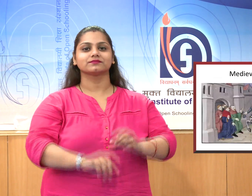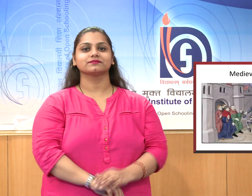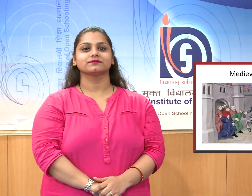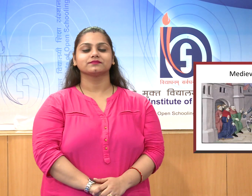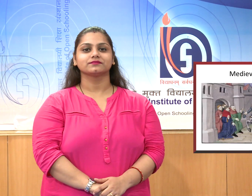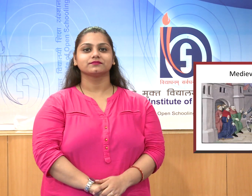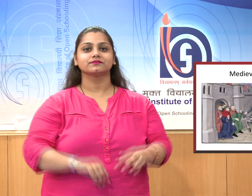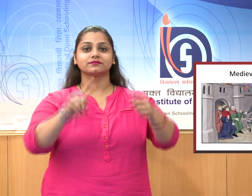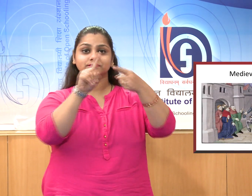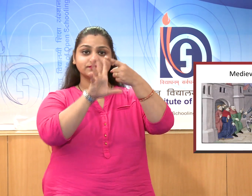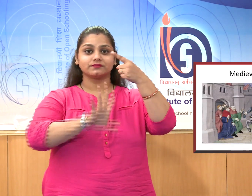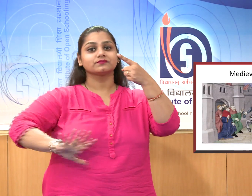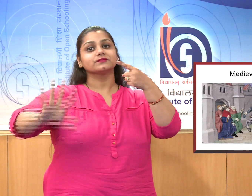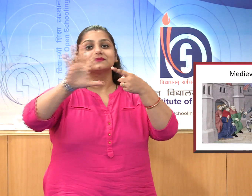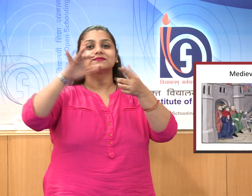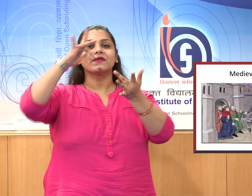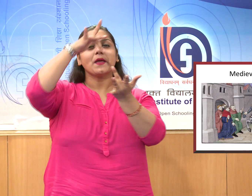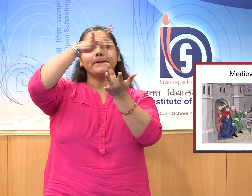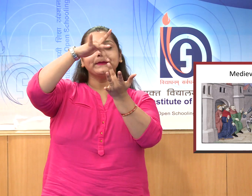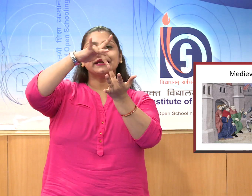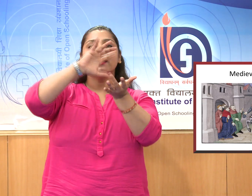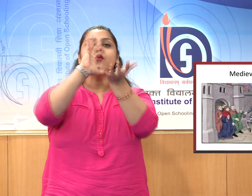Europe in medieval times.